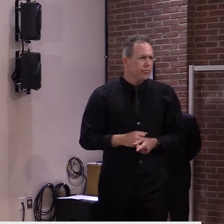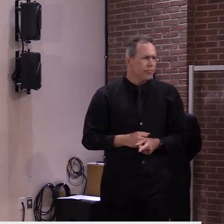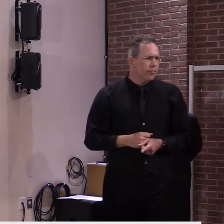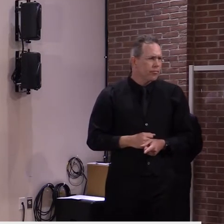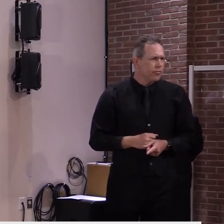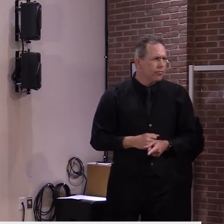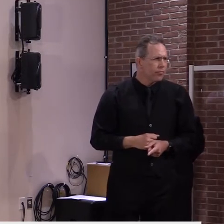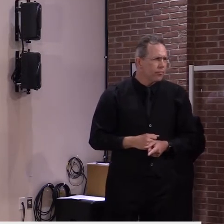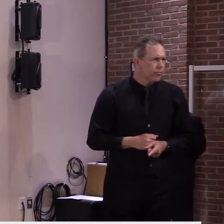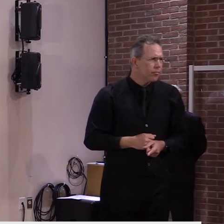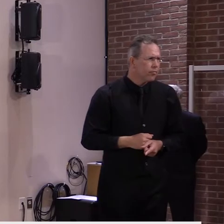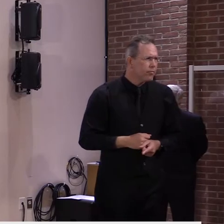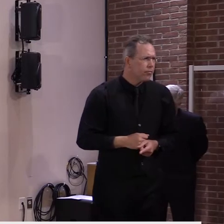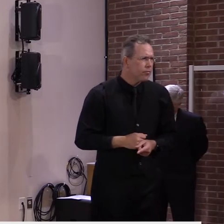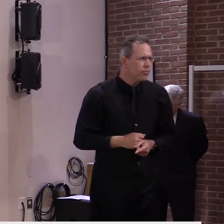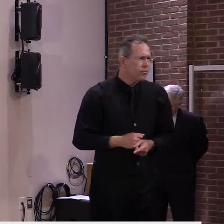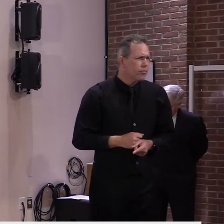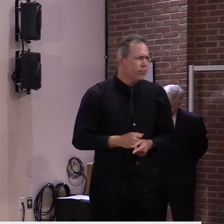about